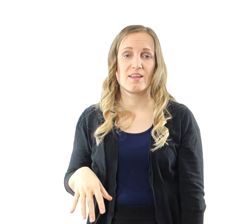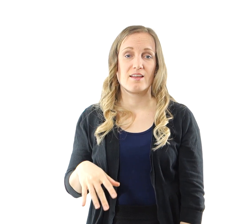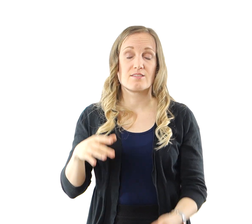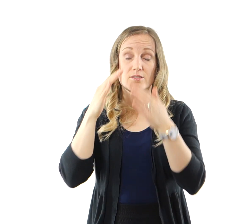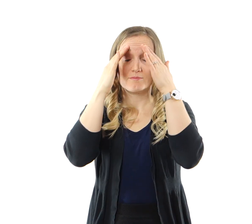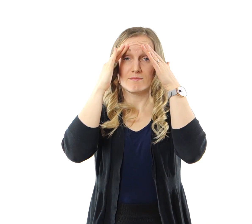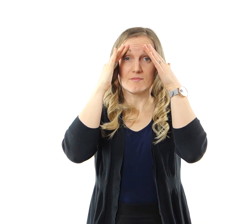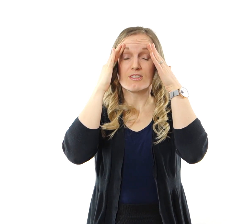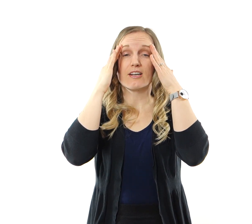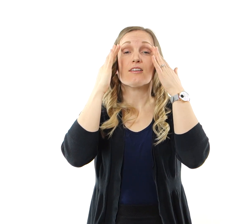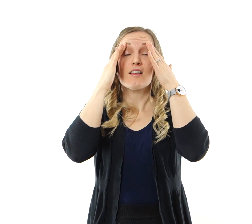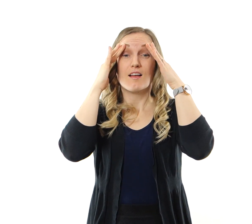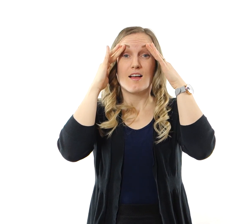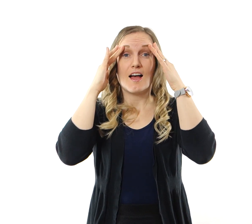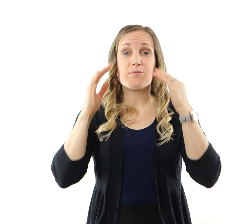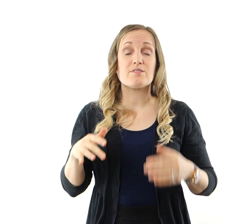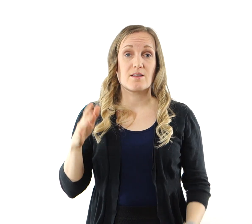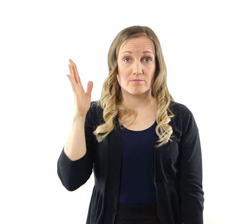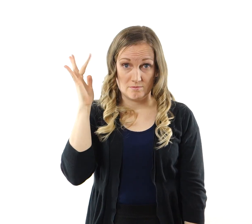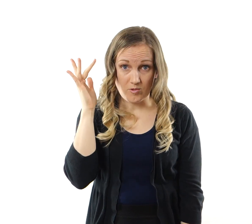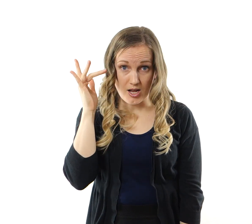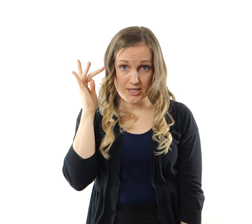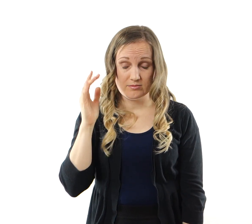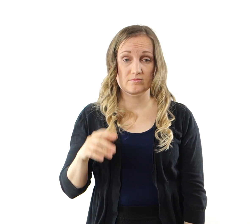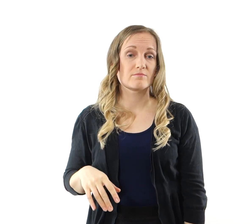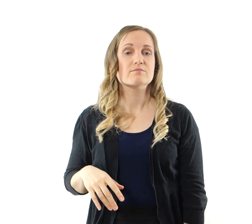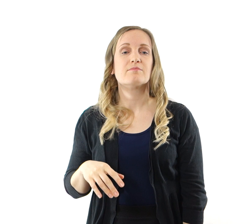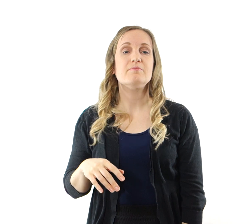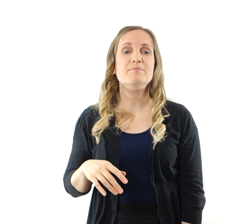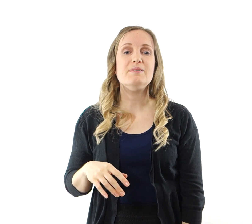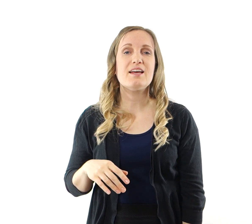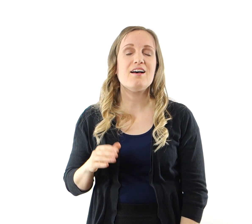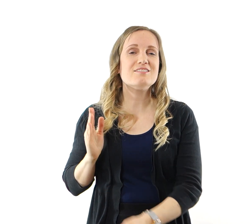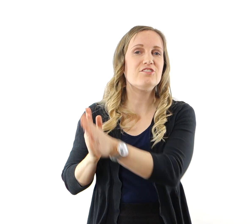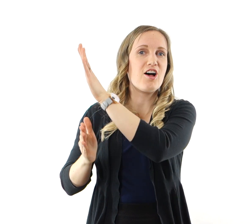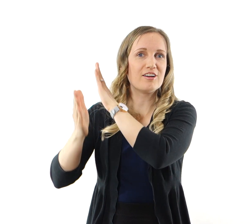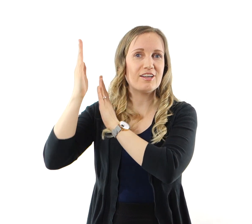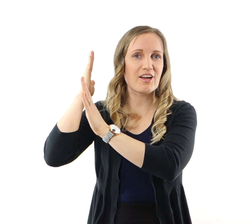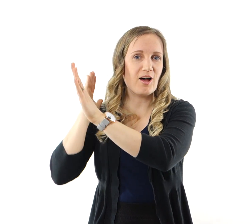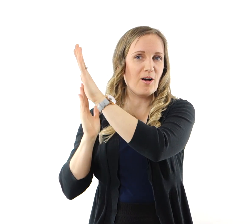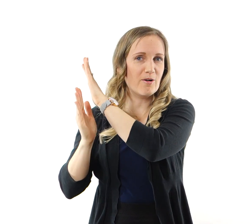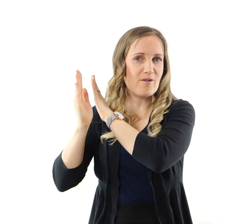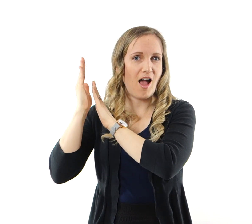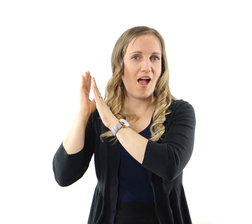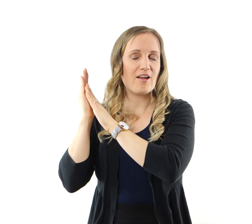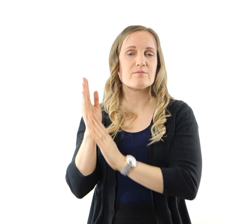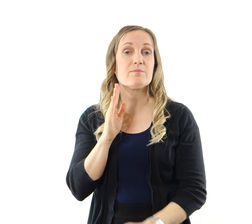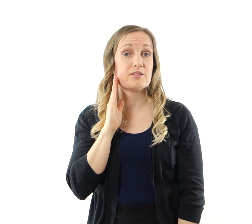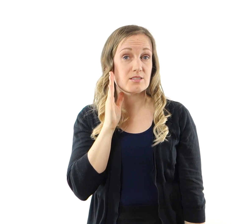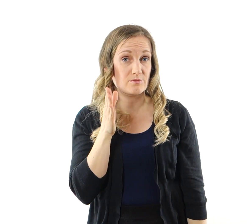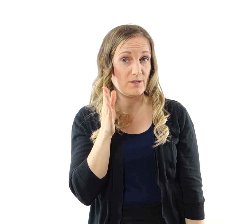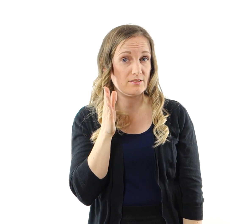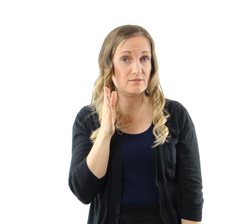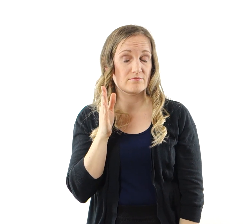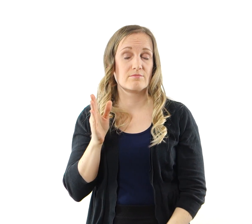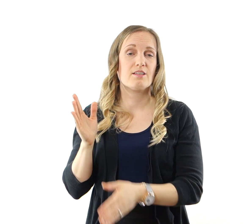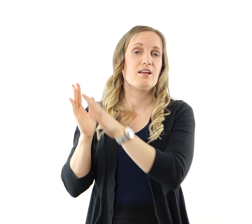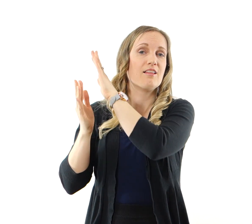And so, eyebrows up. Why? Because long ago, remember this as well,